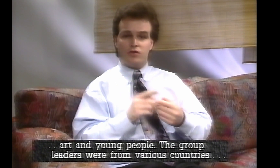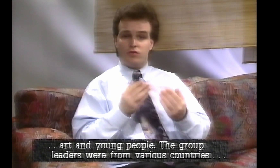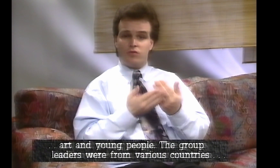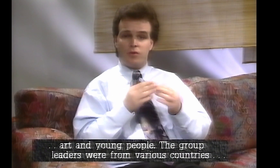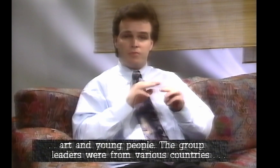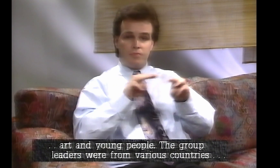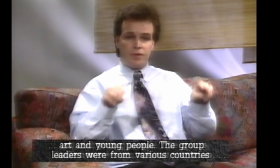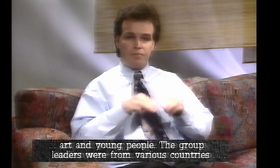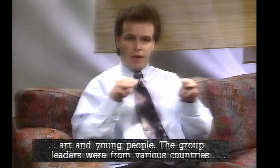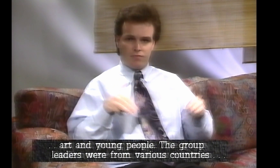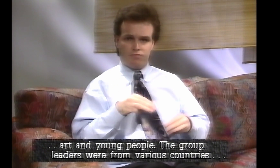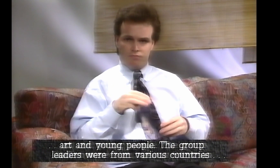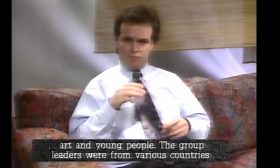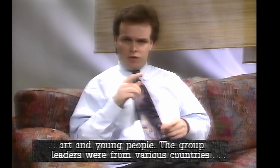more.